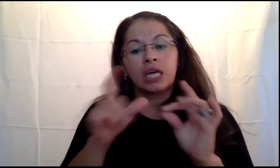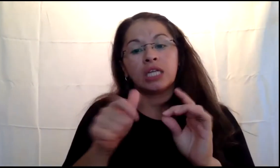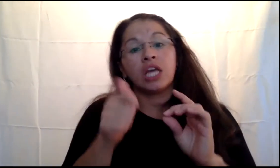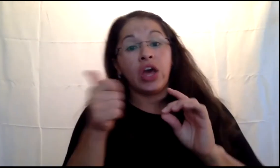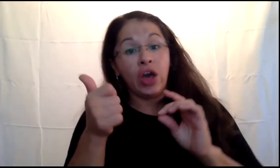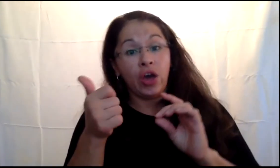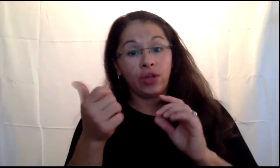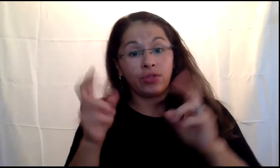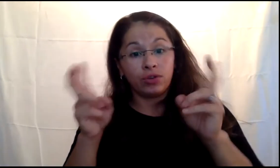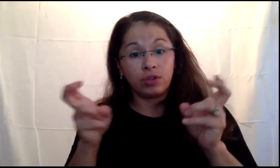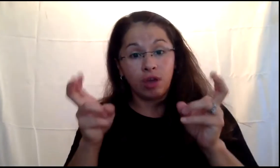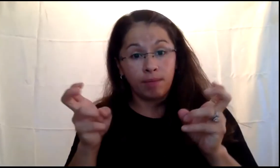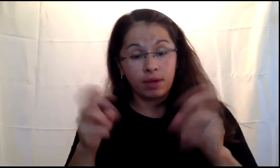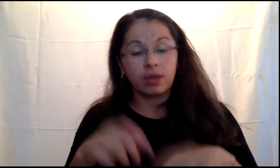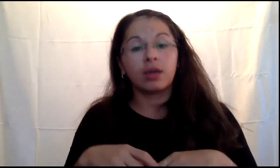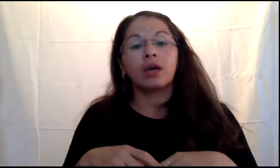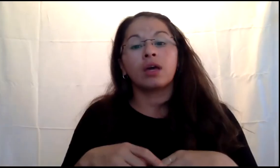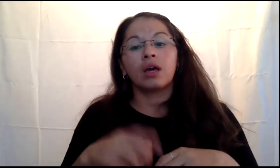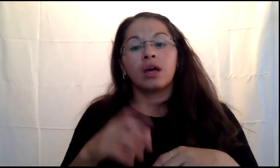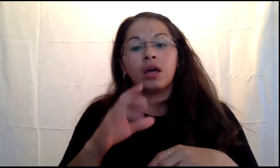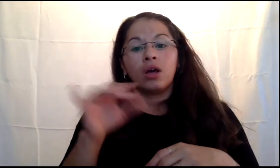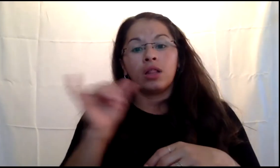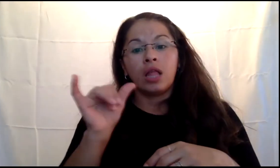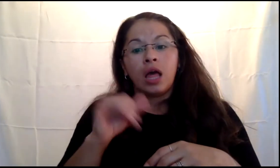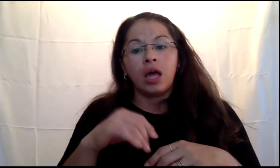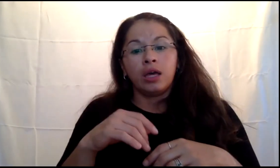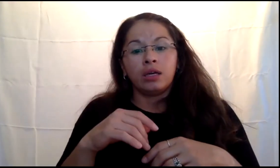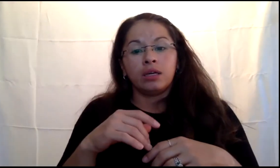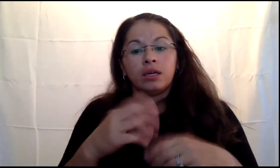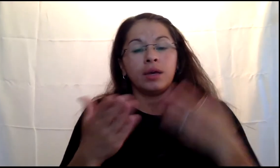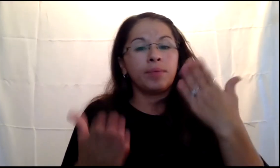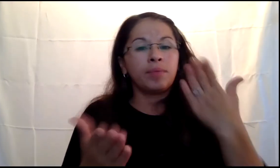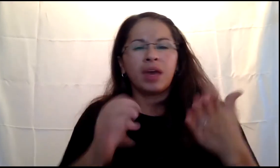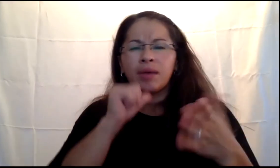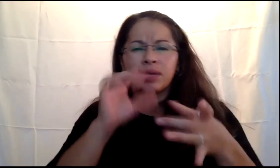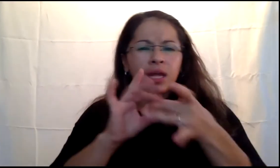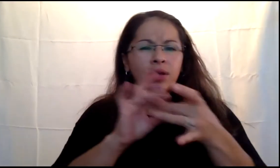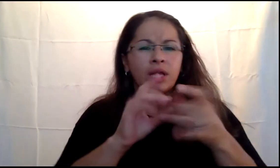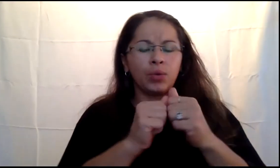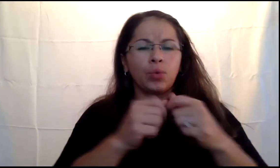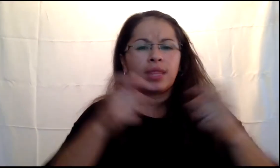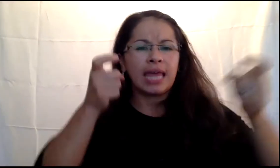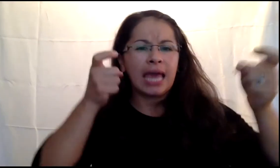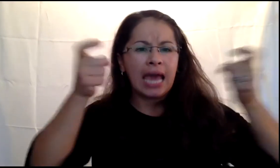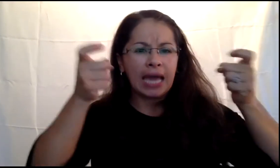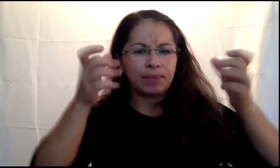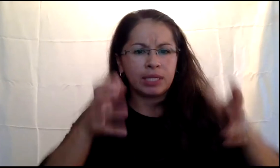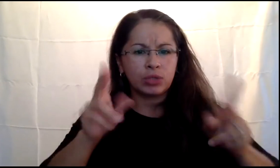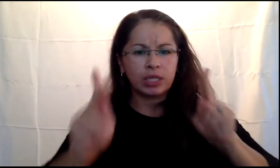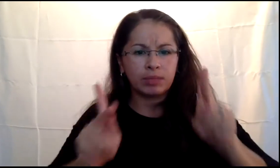of, maybe not even just folks kind of within the administration at an institution, but some of the more subtle ways that a student might be able